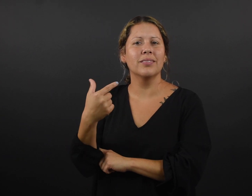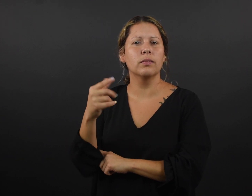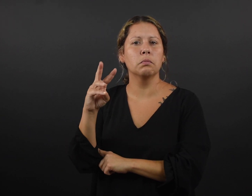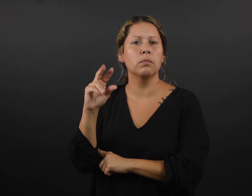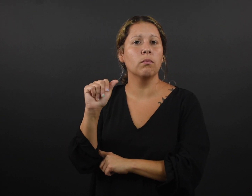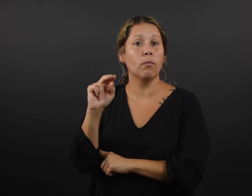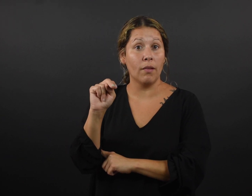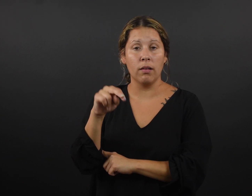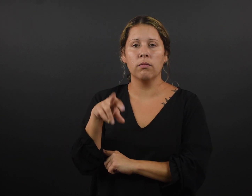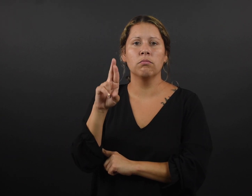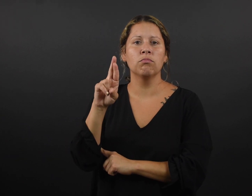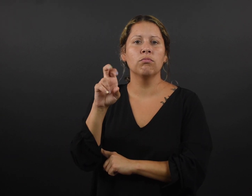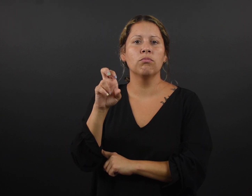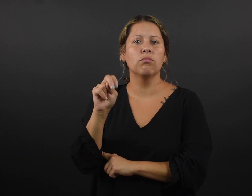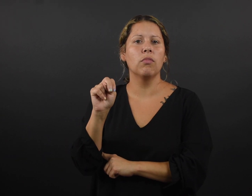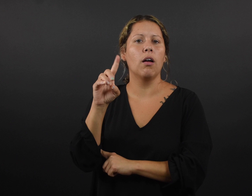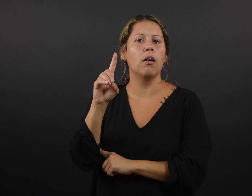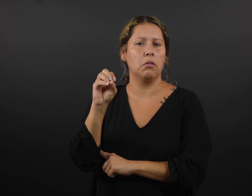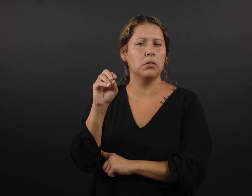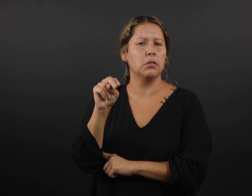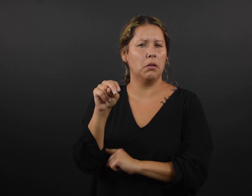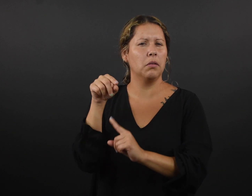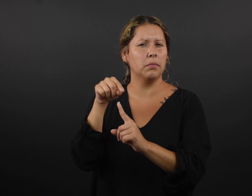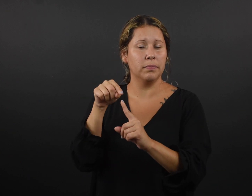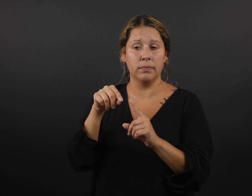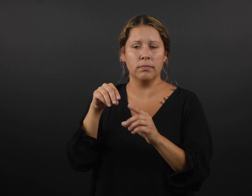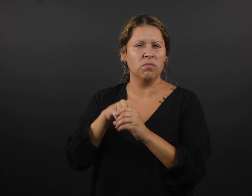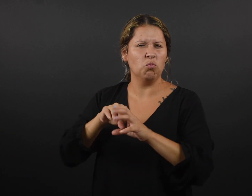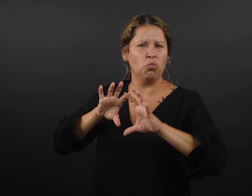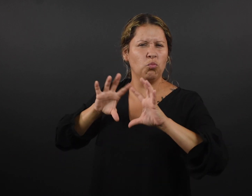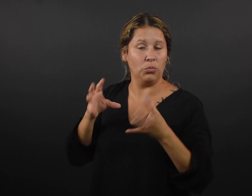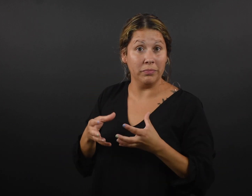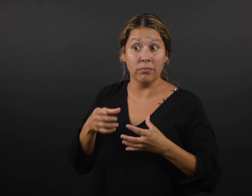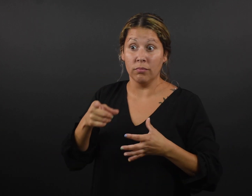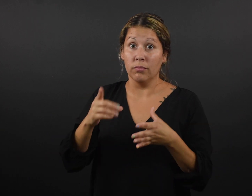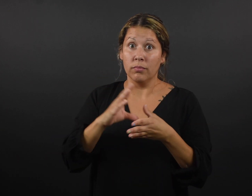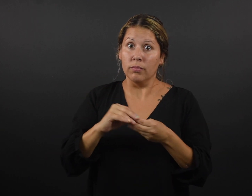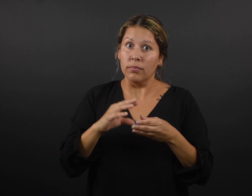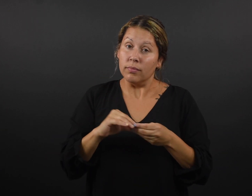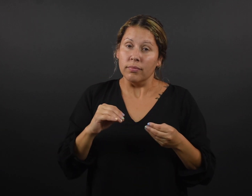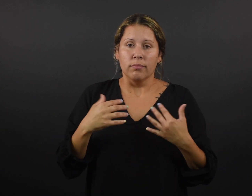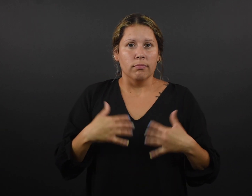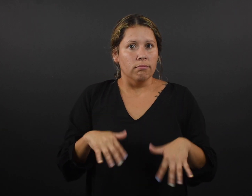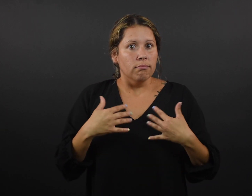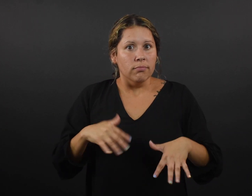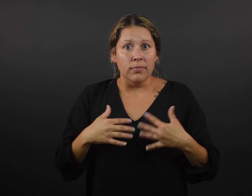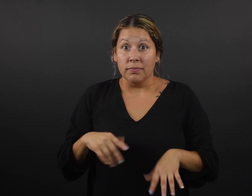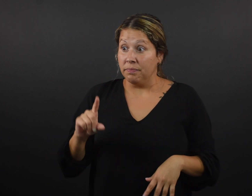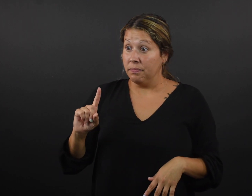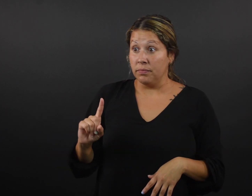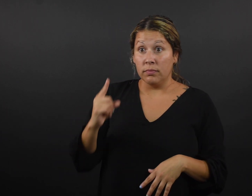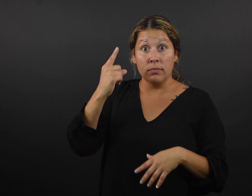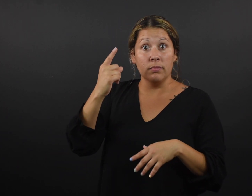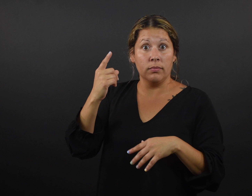Sigwan Rendon, a peer mother in the group, said